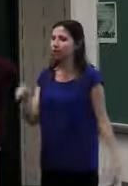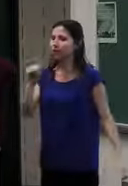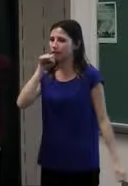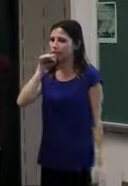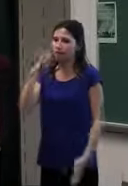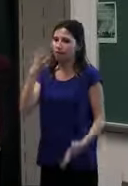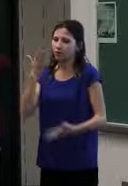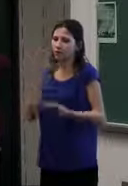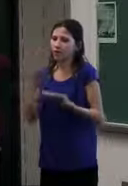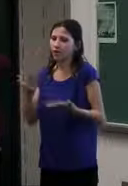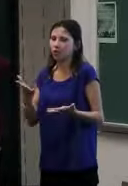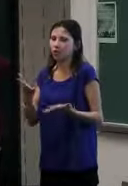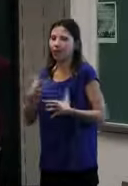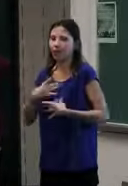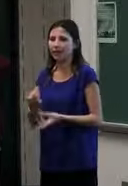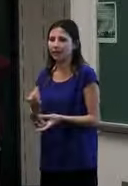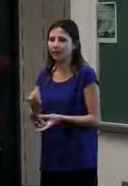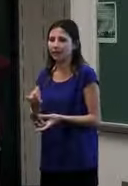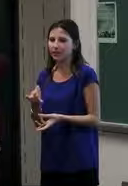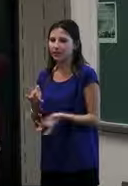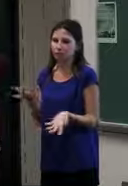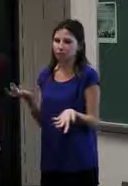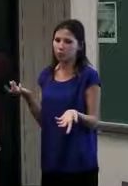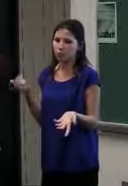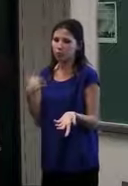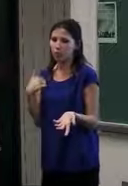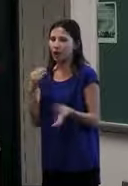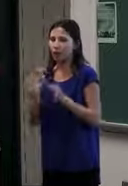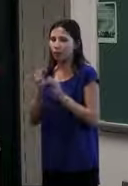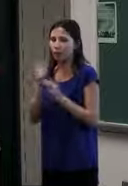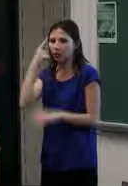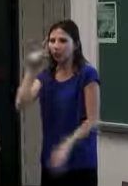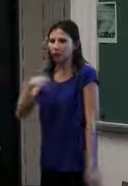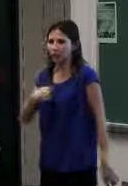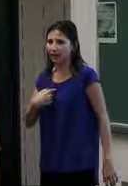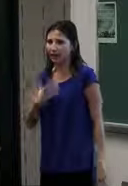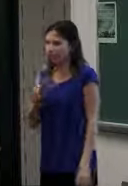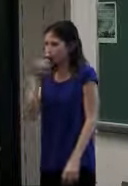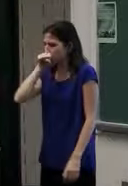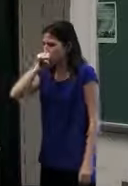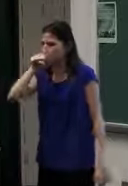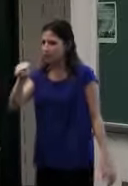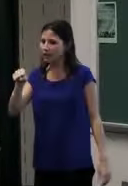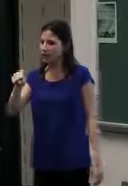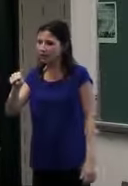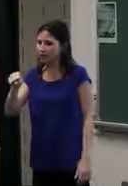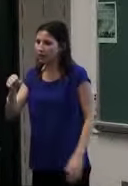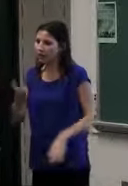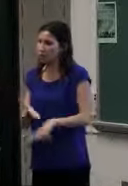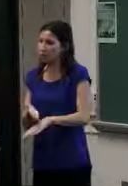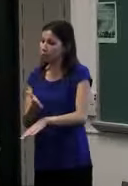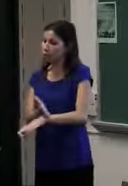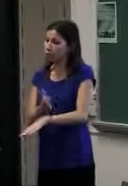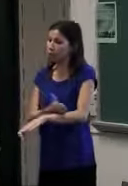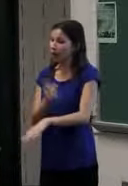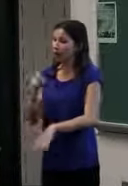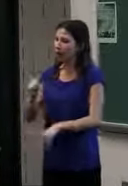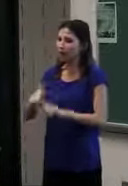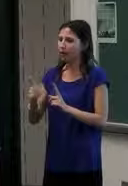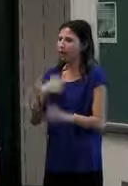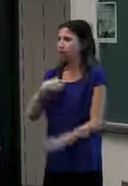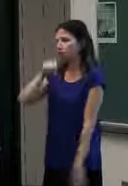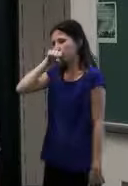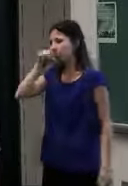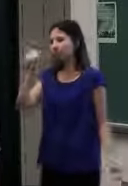Like, interpreting is my passion, and I figured that out. I have a long ways to go, but I love it. So